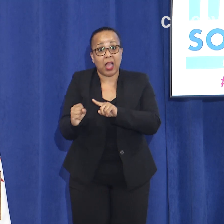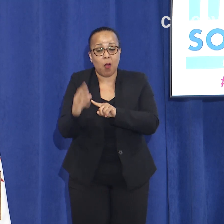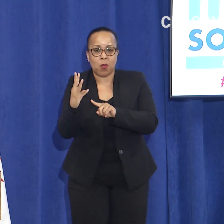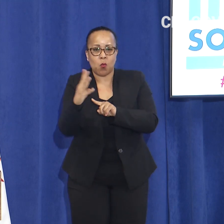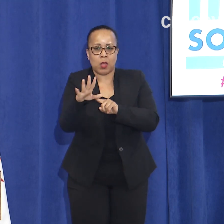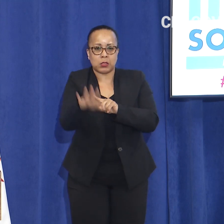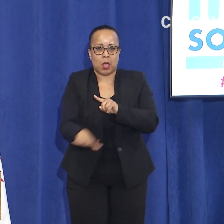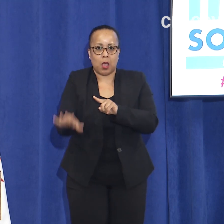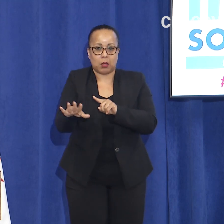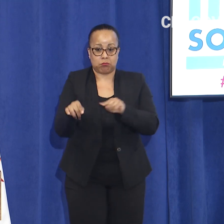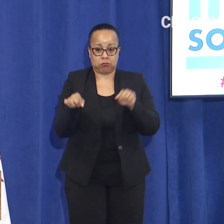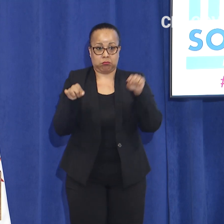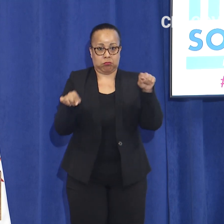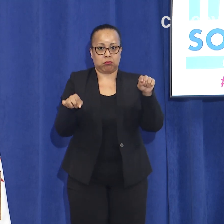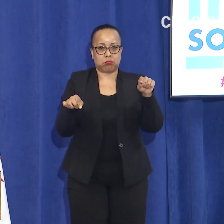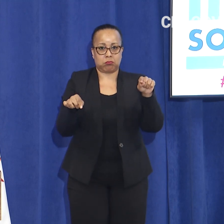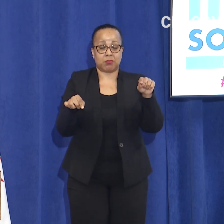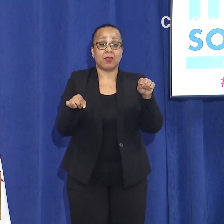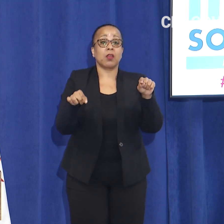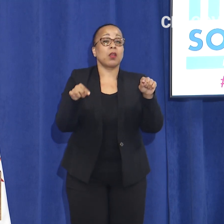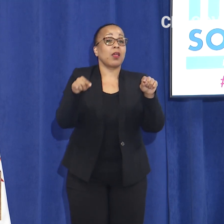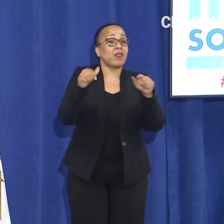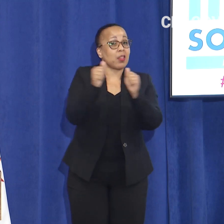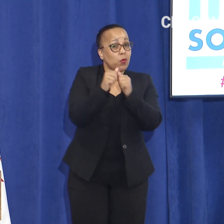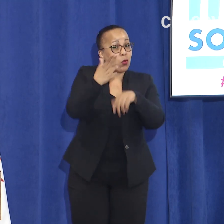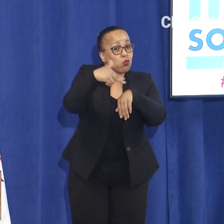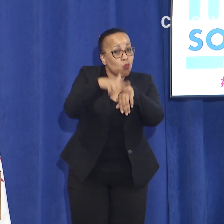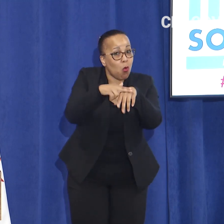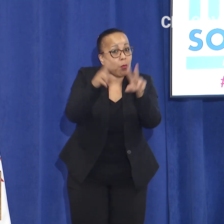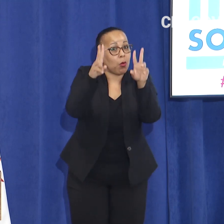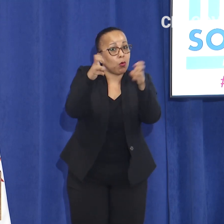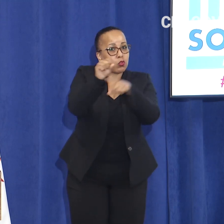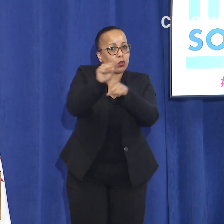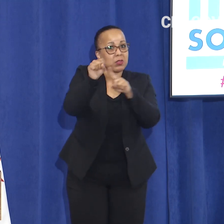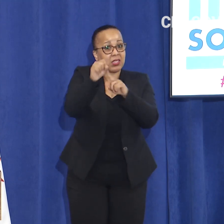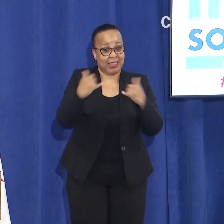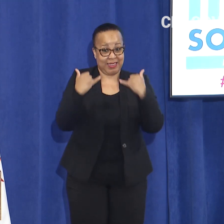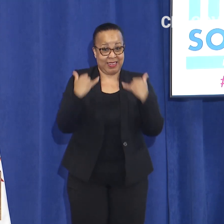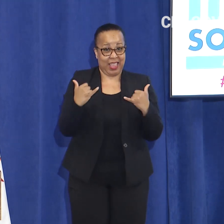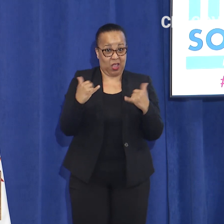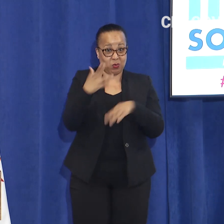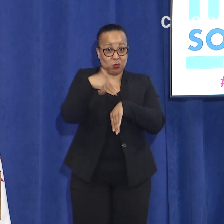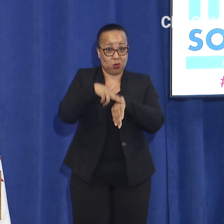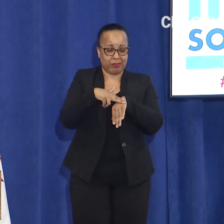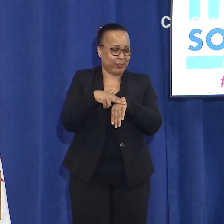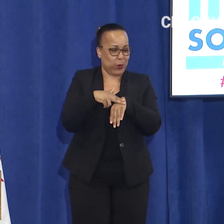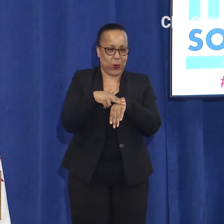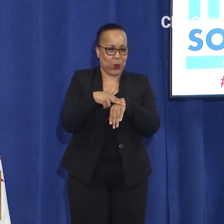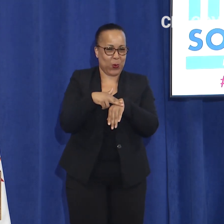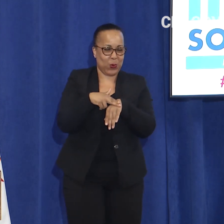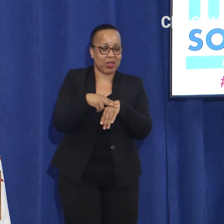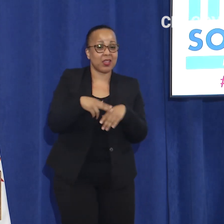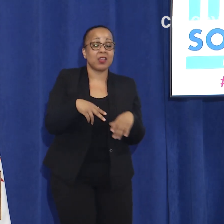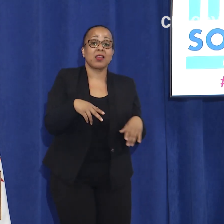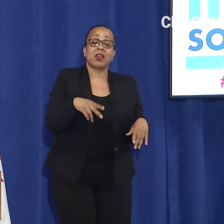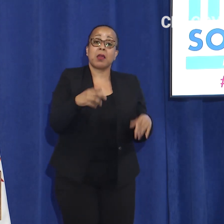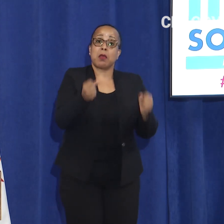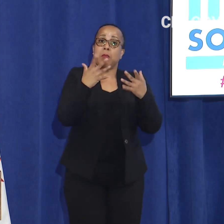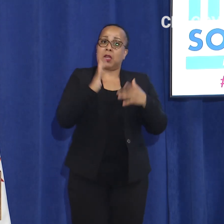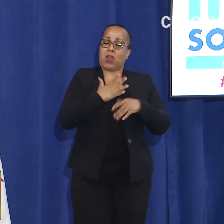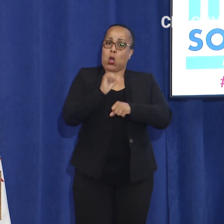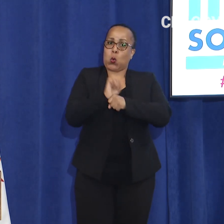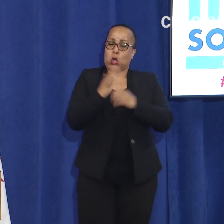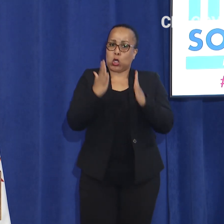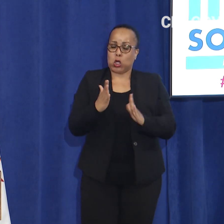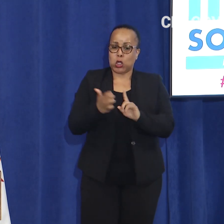Side. That's under normal circumstances, and nothing's normal about now. So it's no surprise that thousands of our